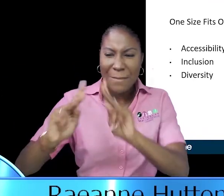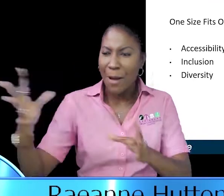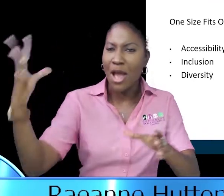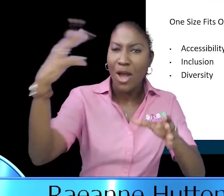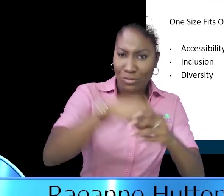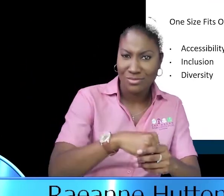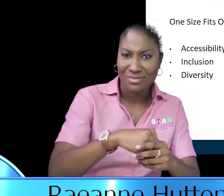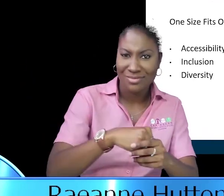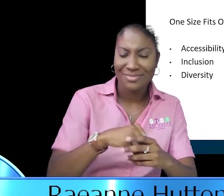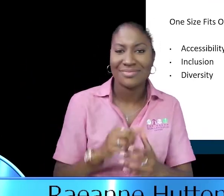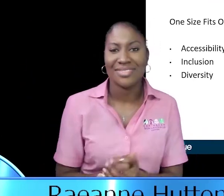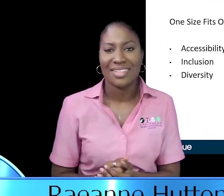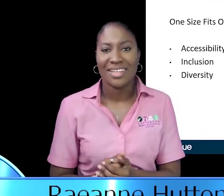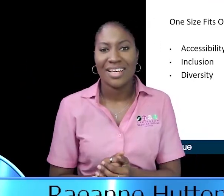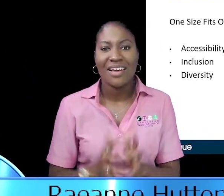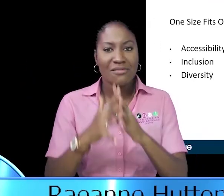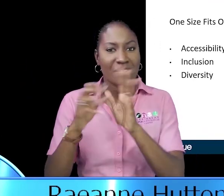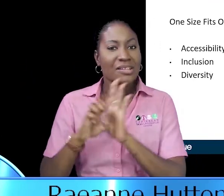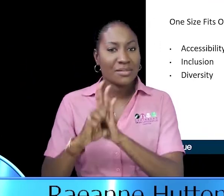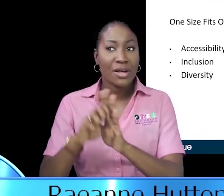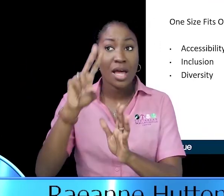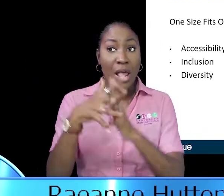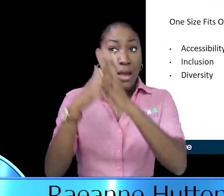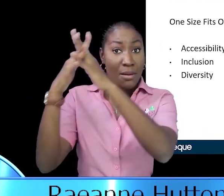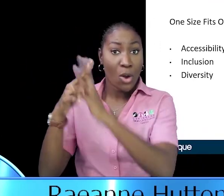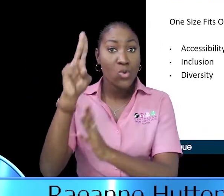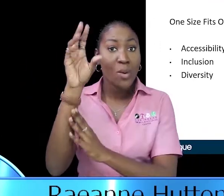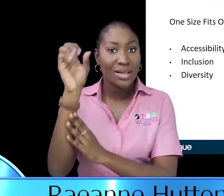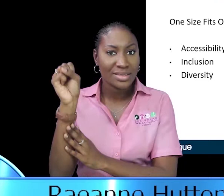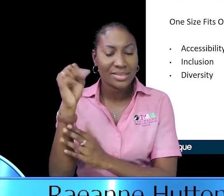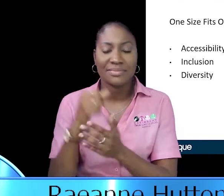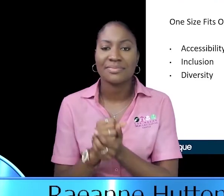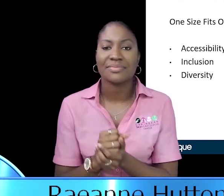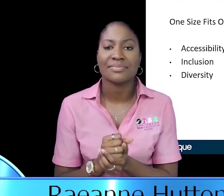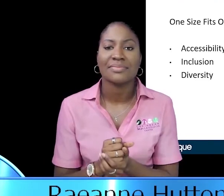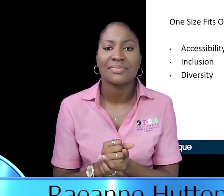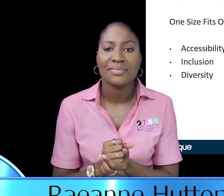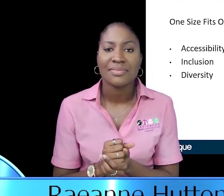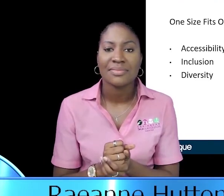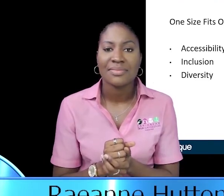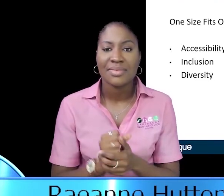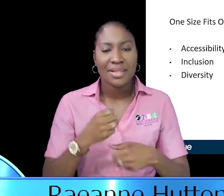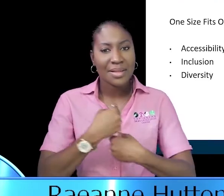diversity has come in the US from making sure that we address